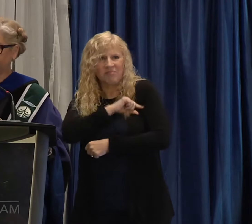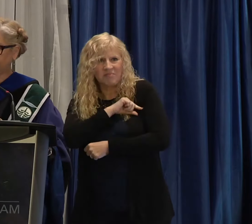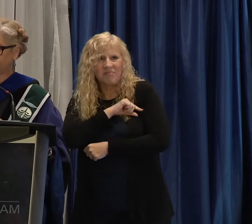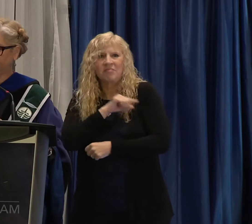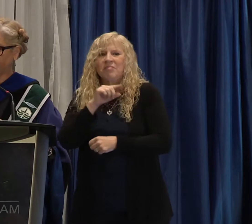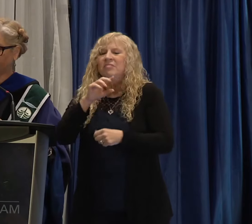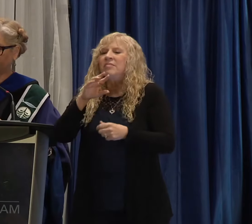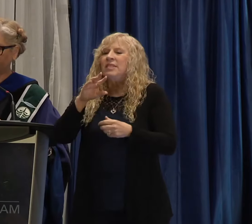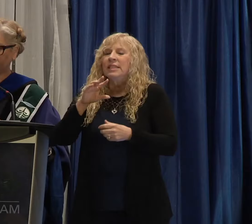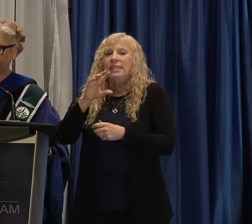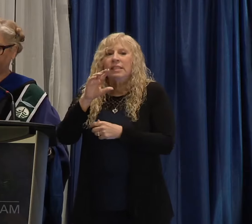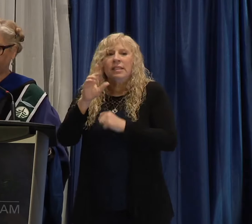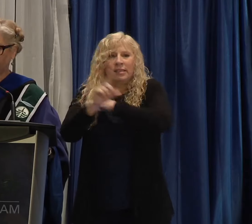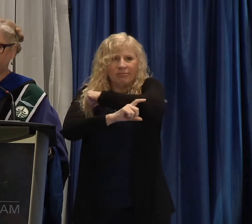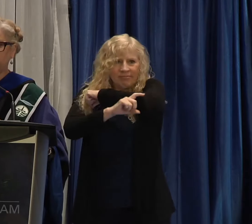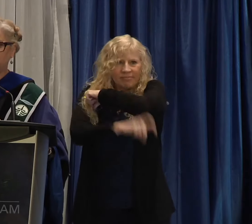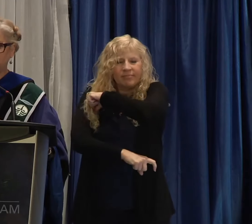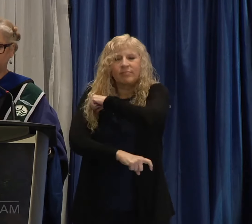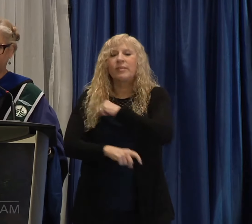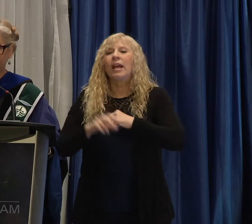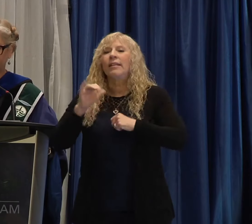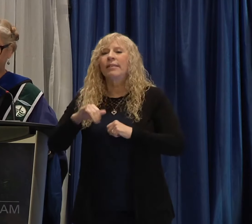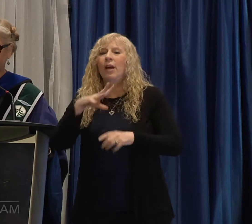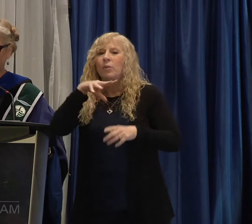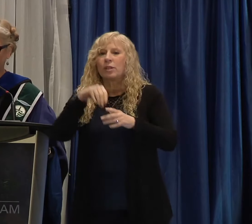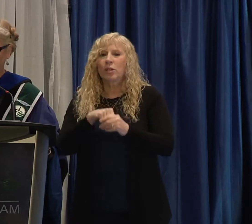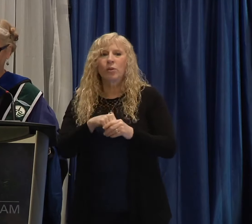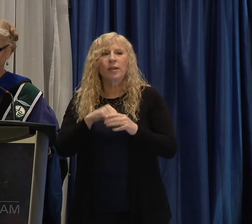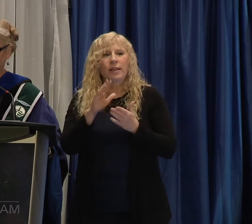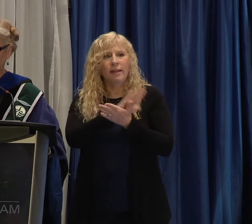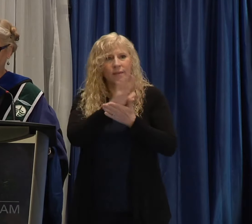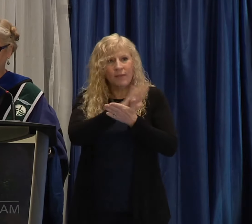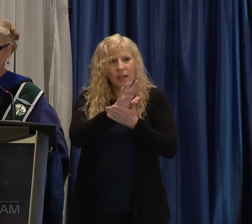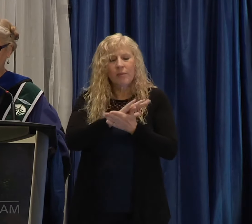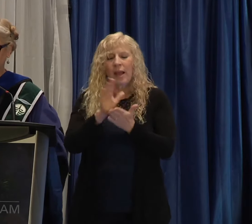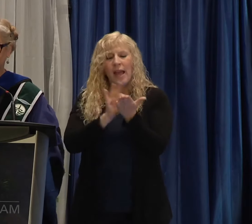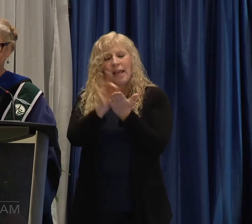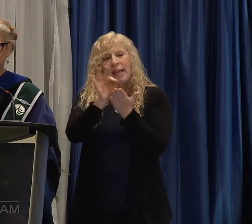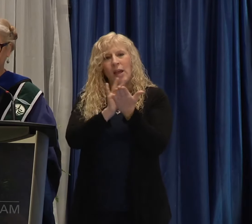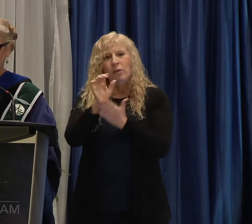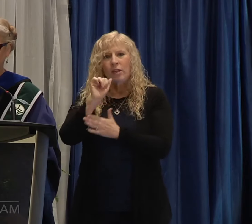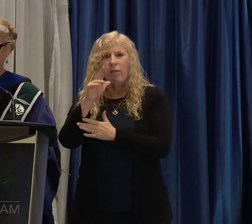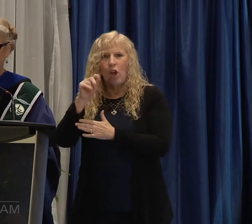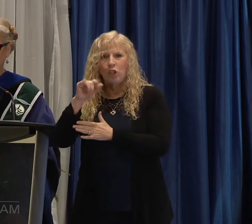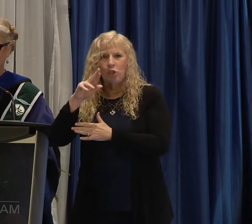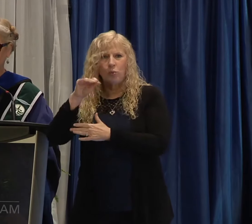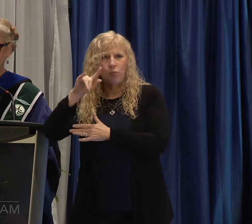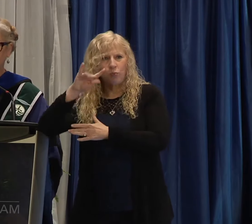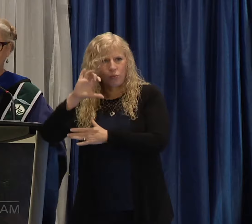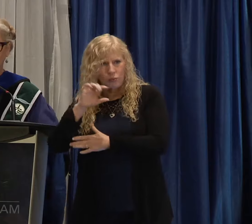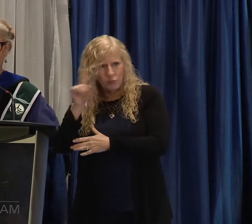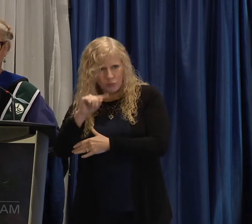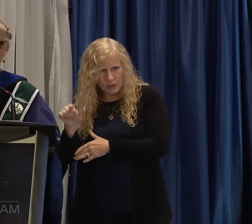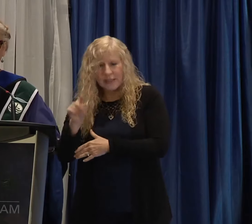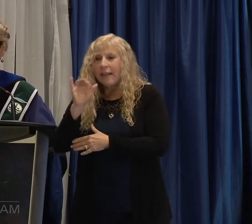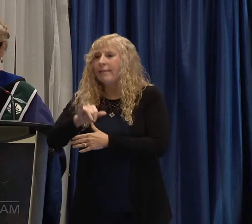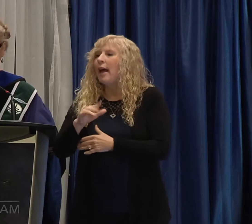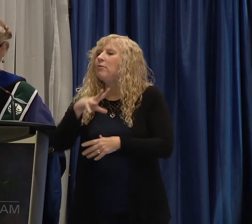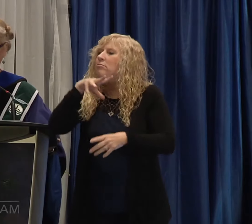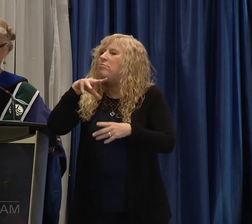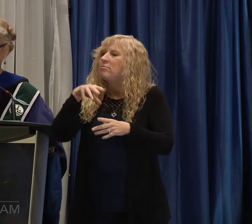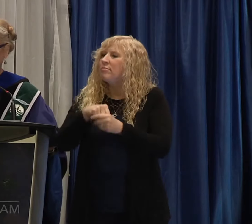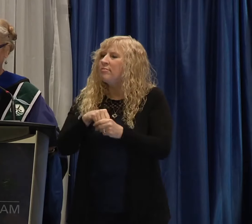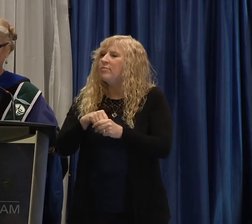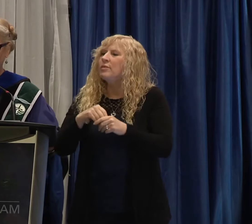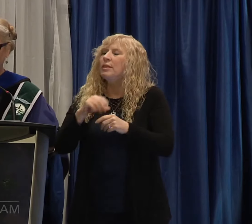in the 2018 documentary film, The Accountant of Auschwitz, and was extensively covered by the Canadian media, including